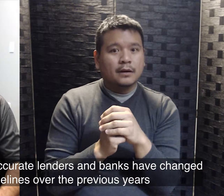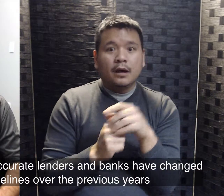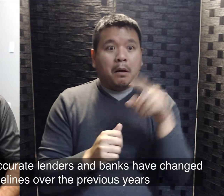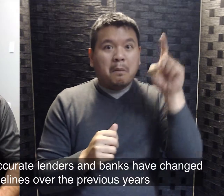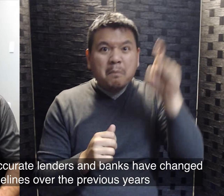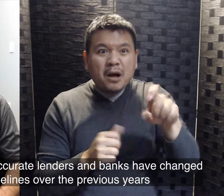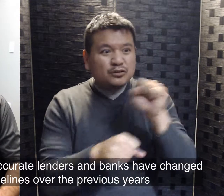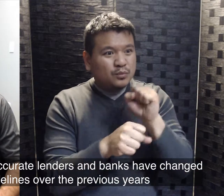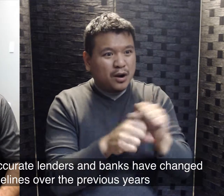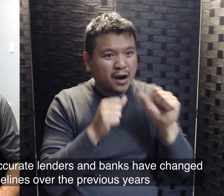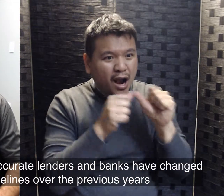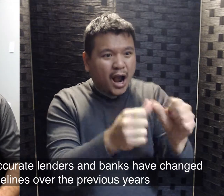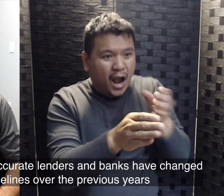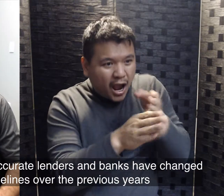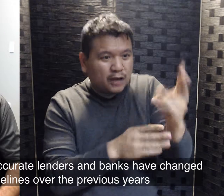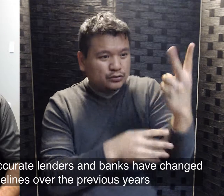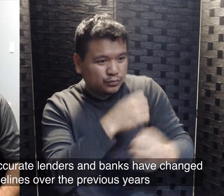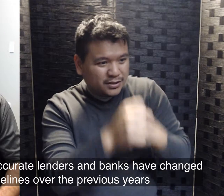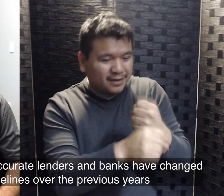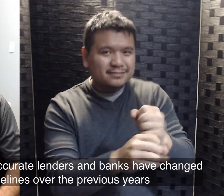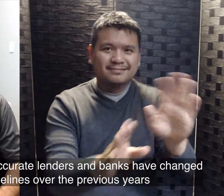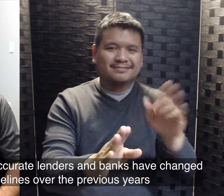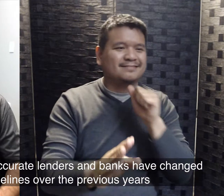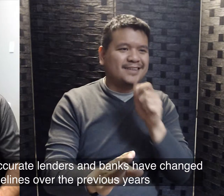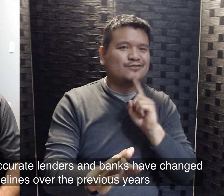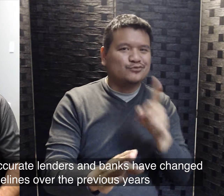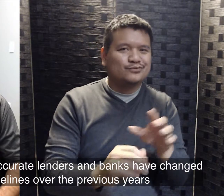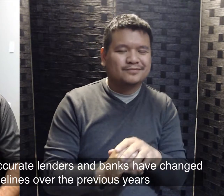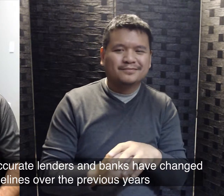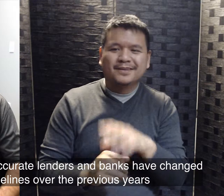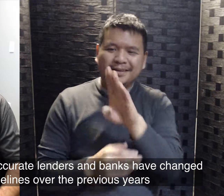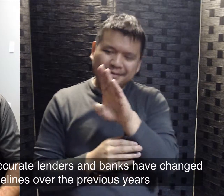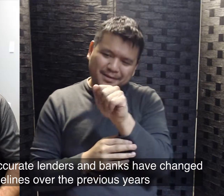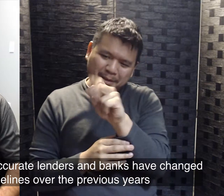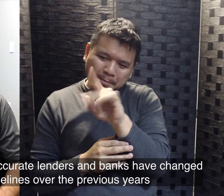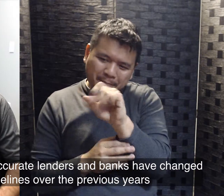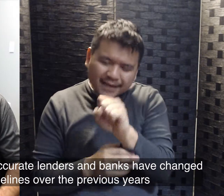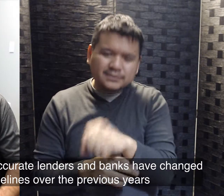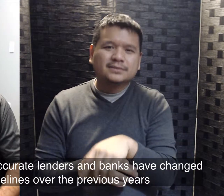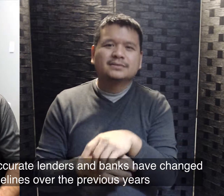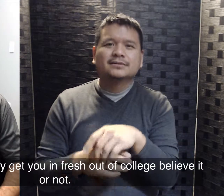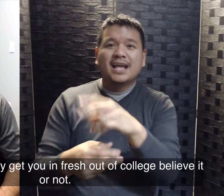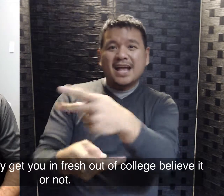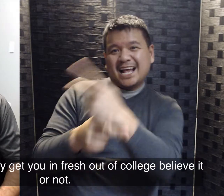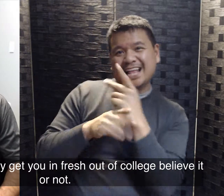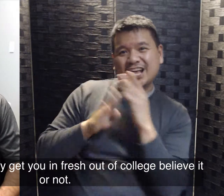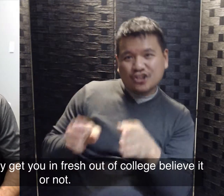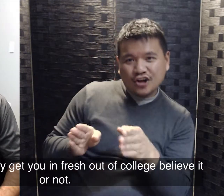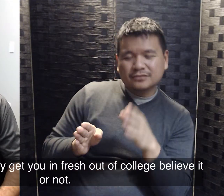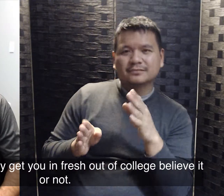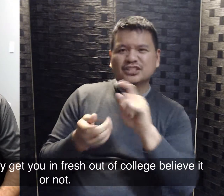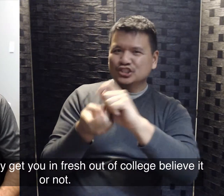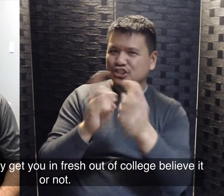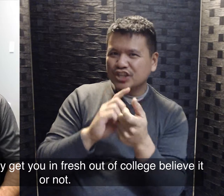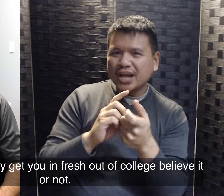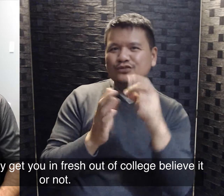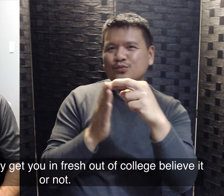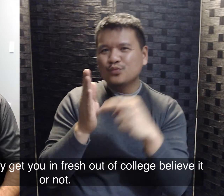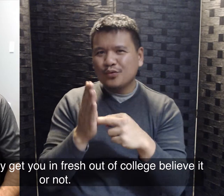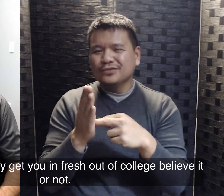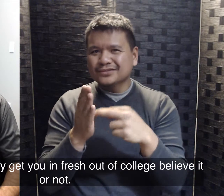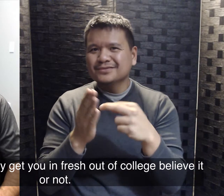That is actually inaccurate. Lenders and banks have changed the guidelines over the previous years, and we can actually